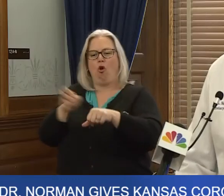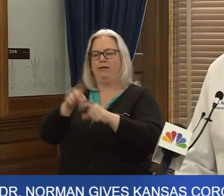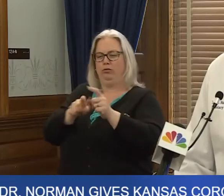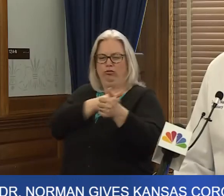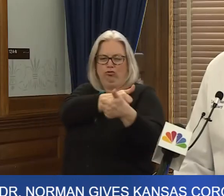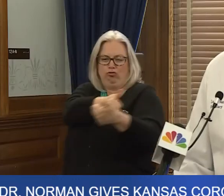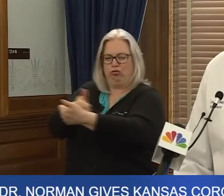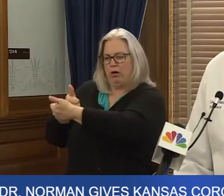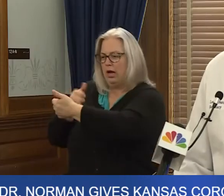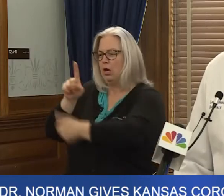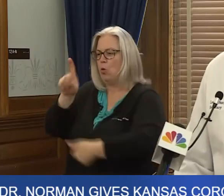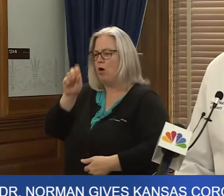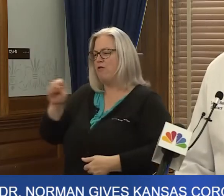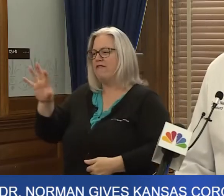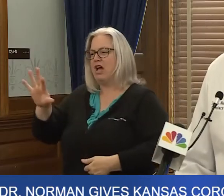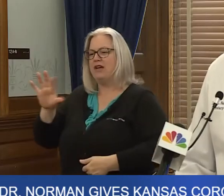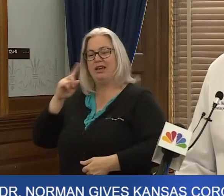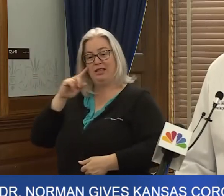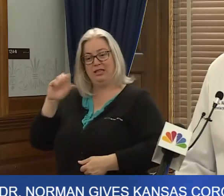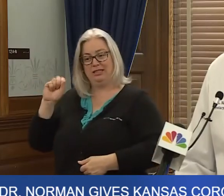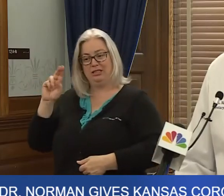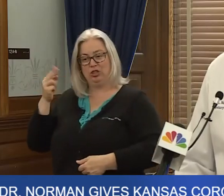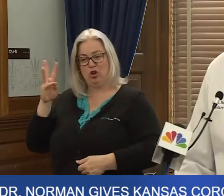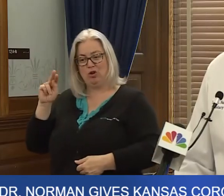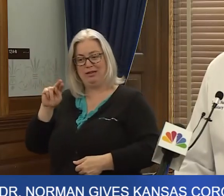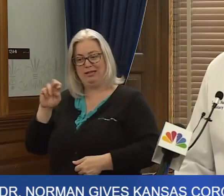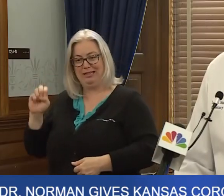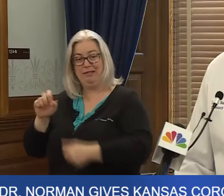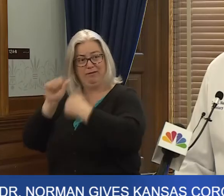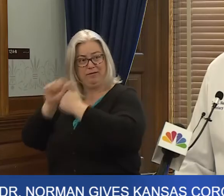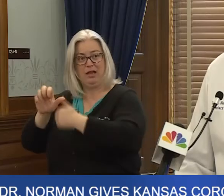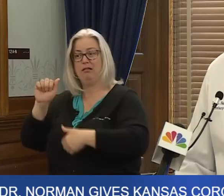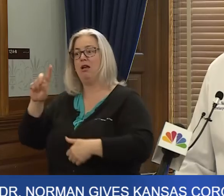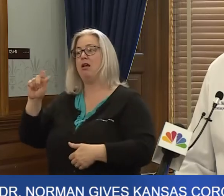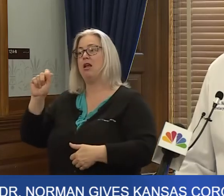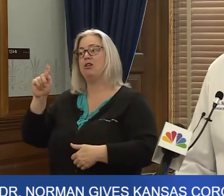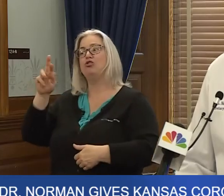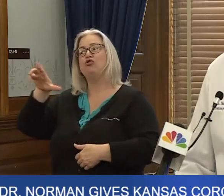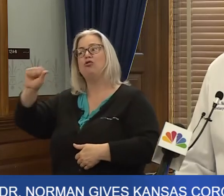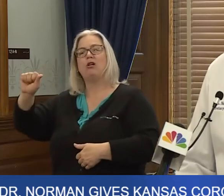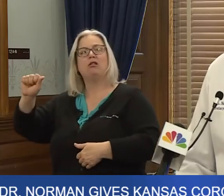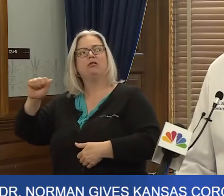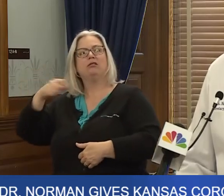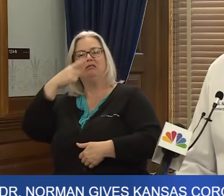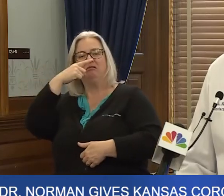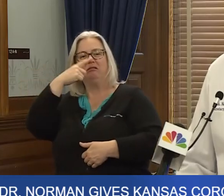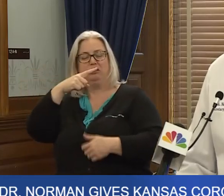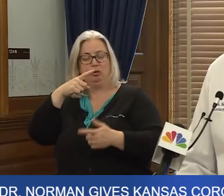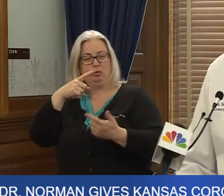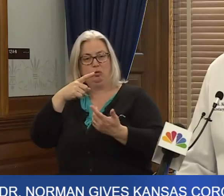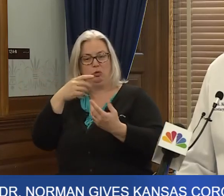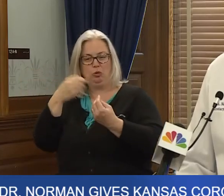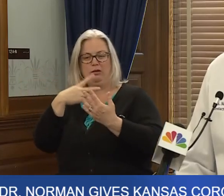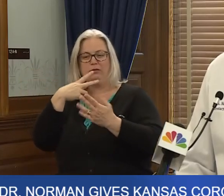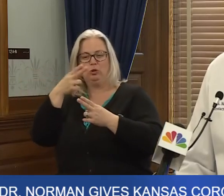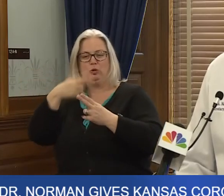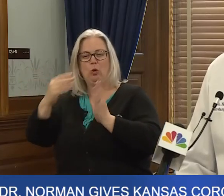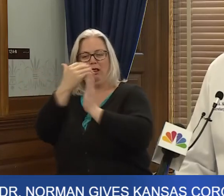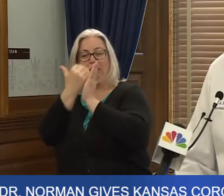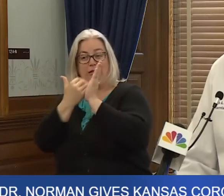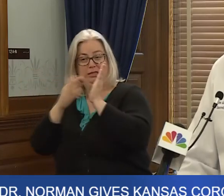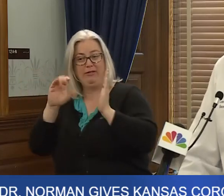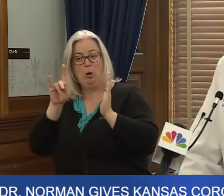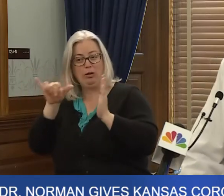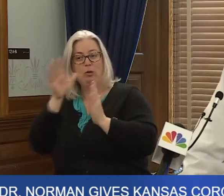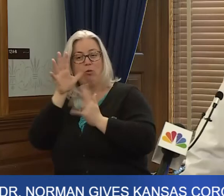counties. I think Shawnee is sticking with the Ad Astra. Do you know, just help us with a short list of those who think are doing